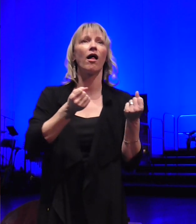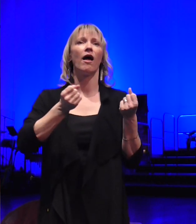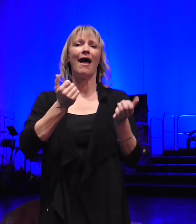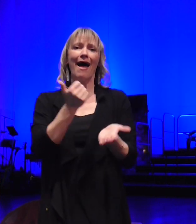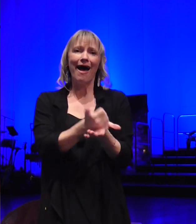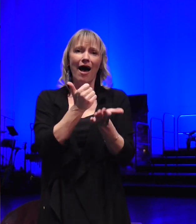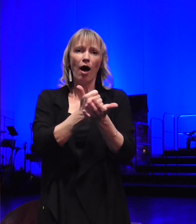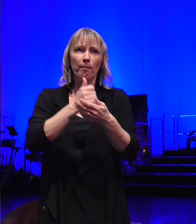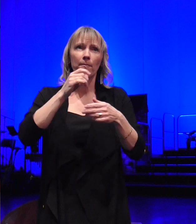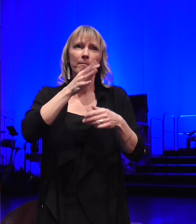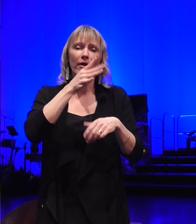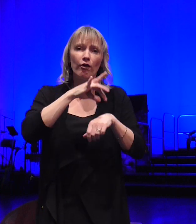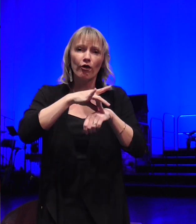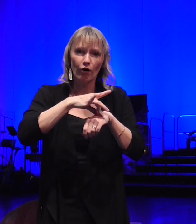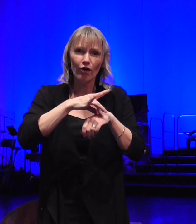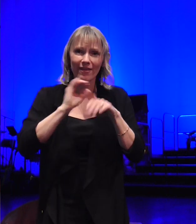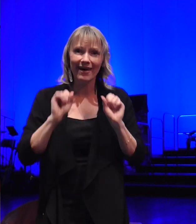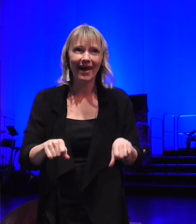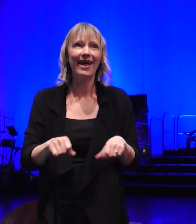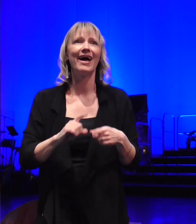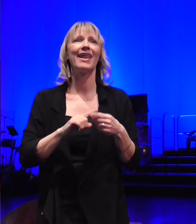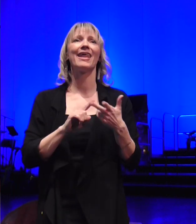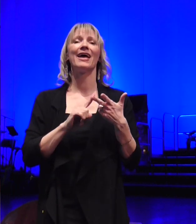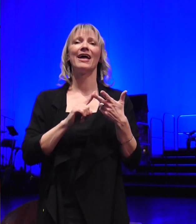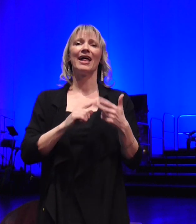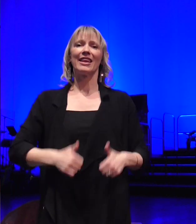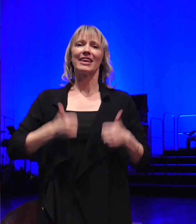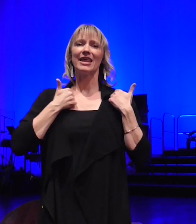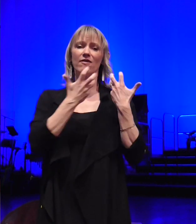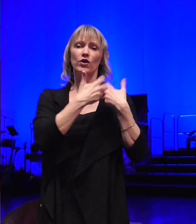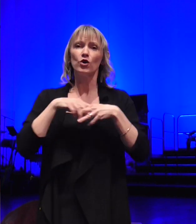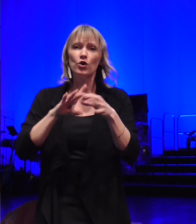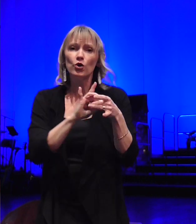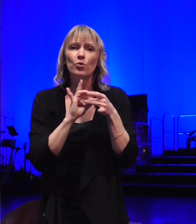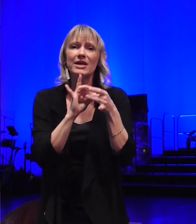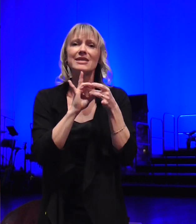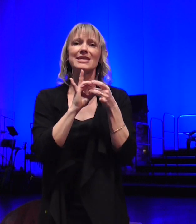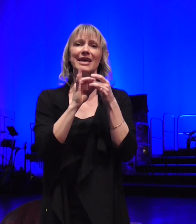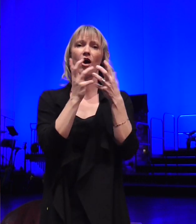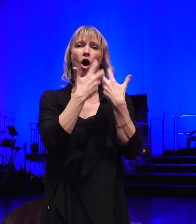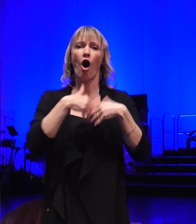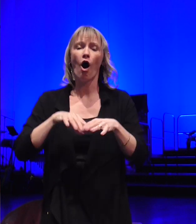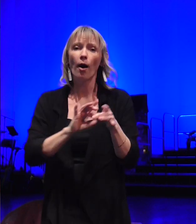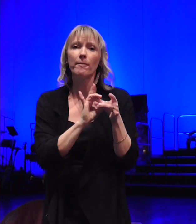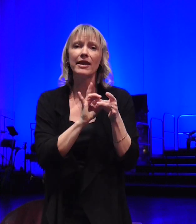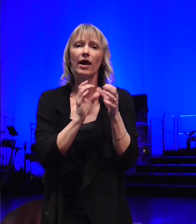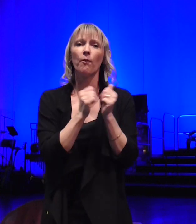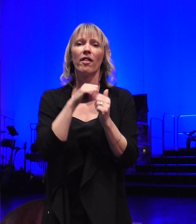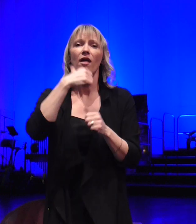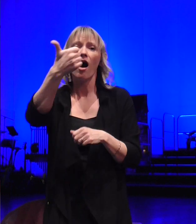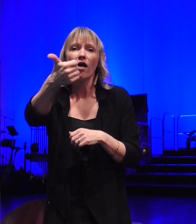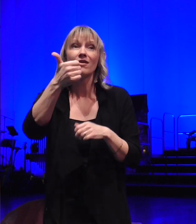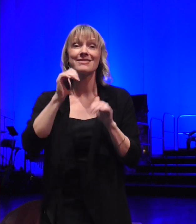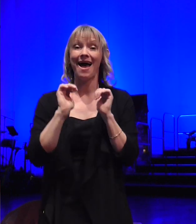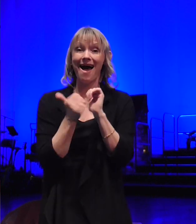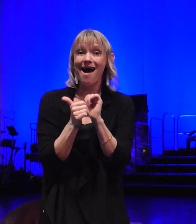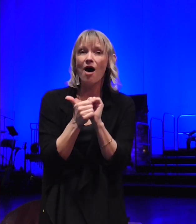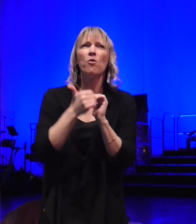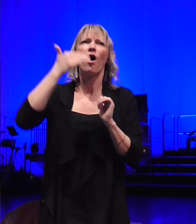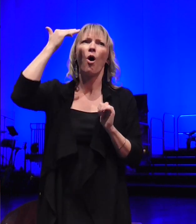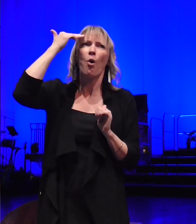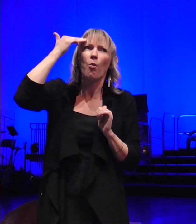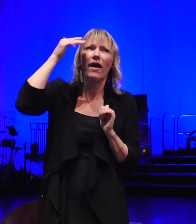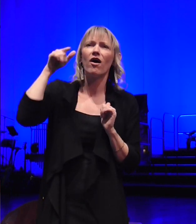Earth and live in greater unity and harmony with one another by being aware of this